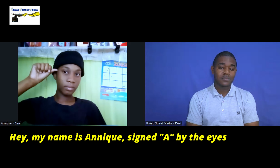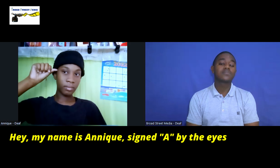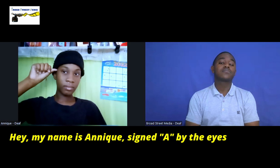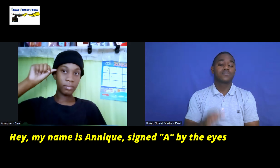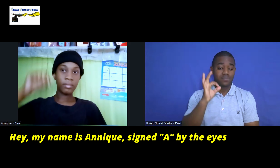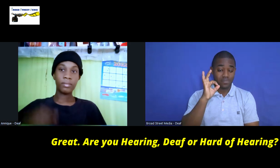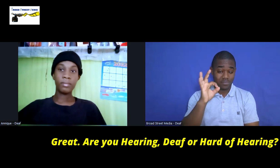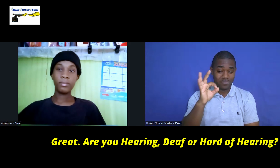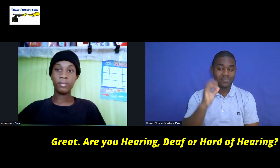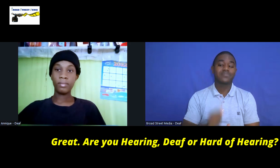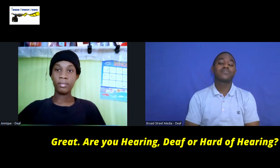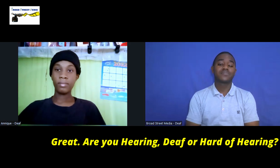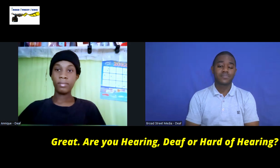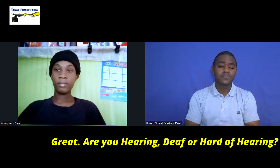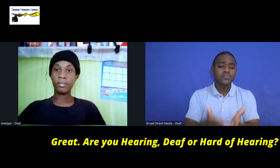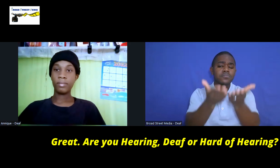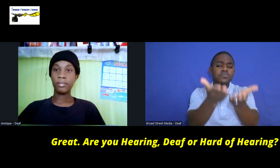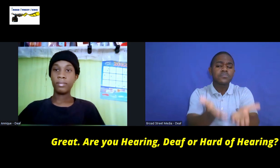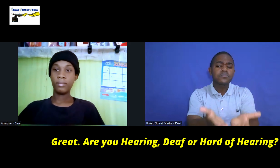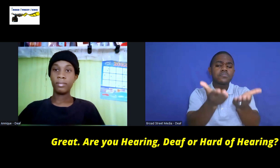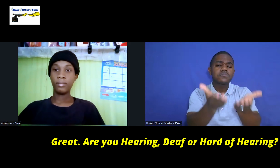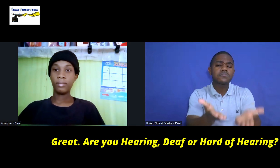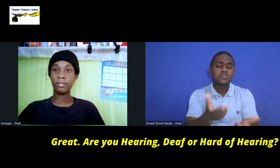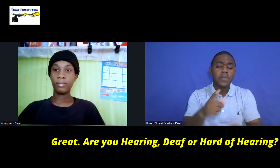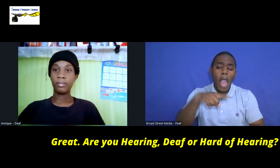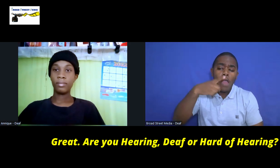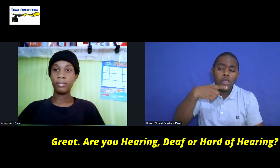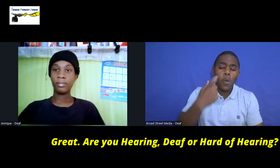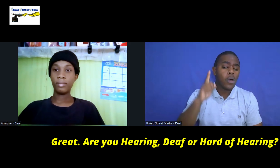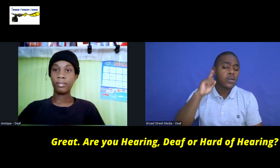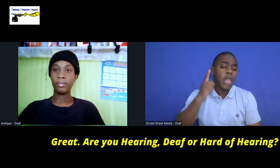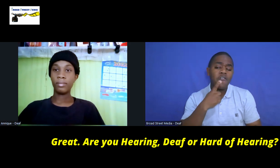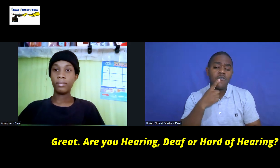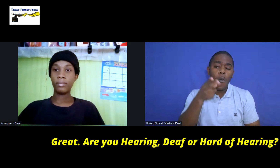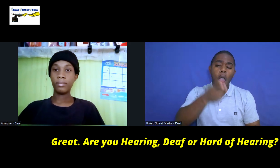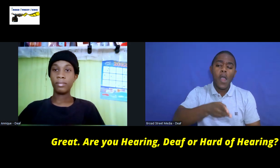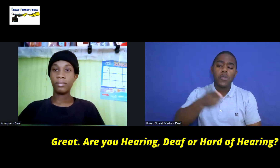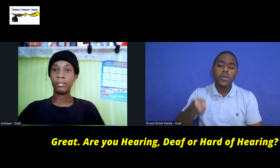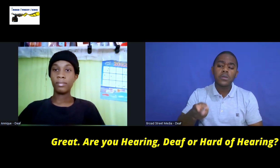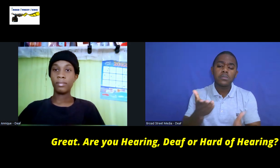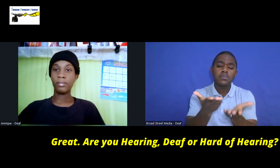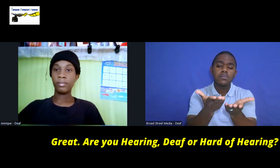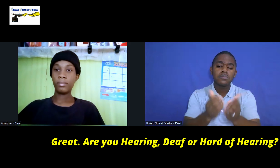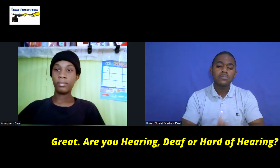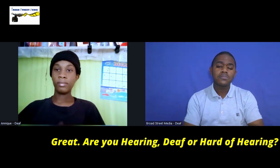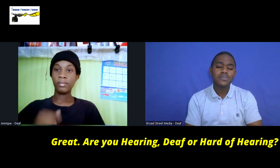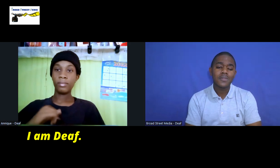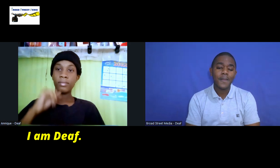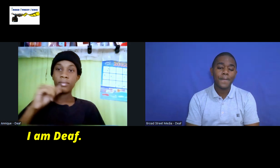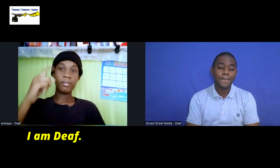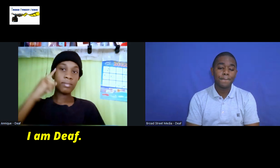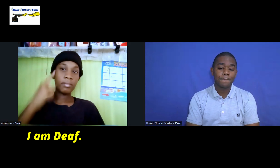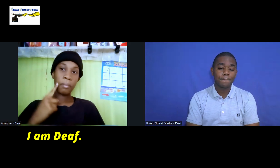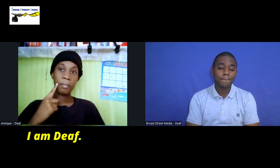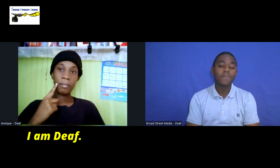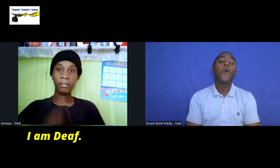eyes. Great. Are you hearing? Deaf or hard of hearing? I am deaf.